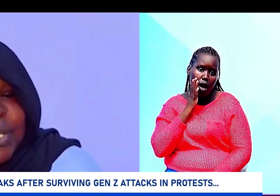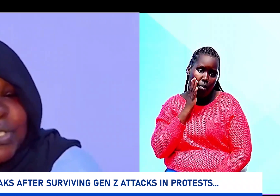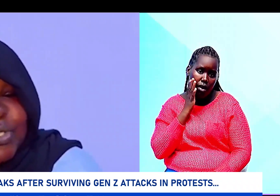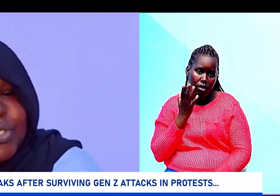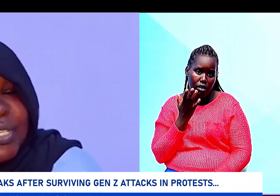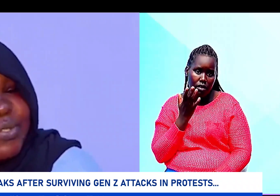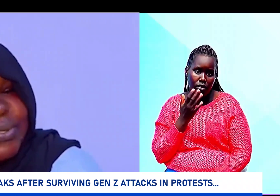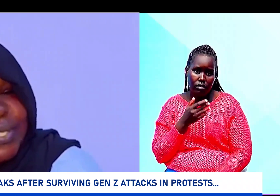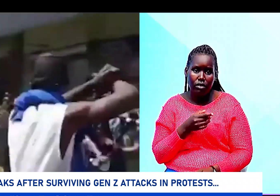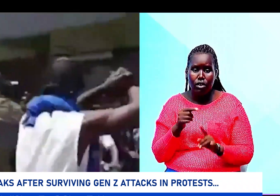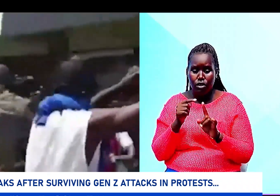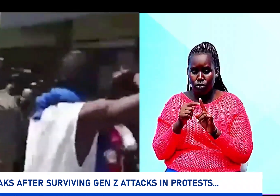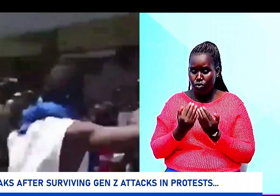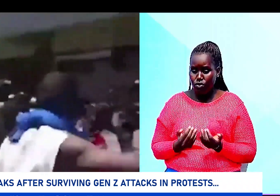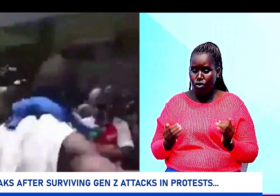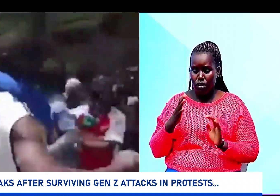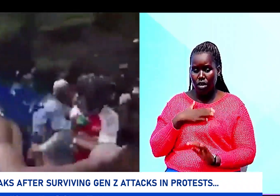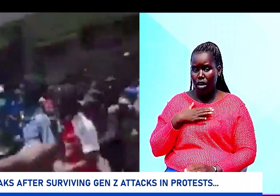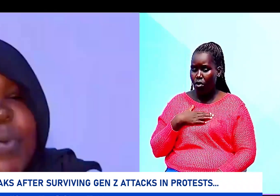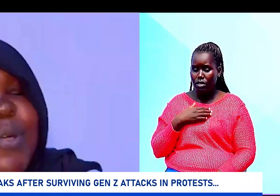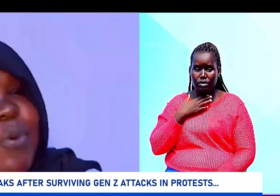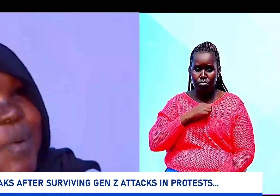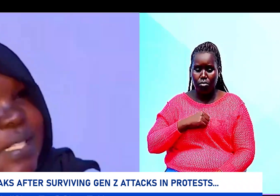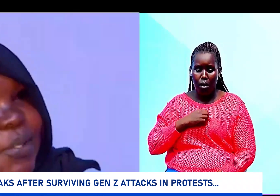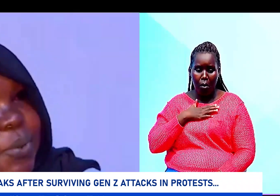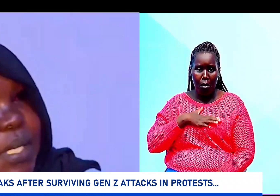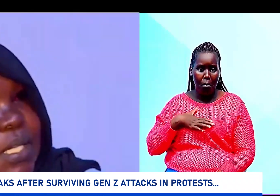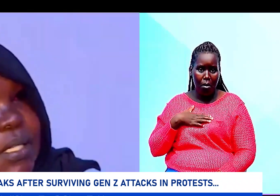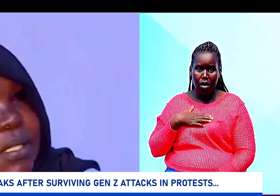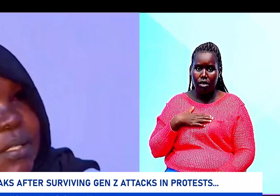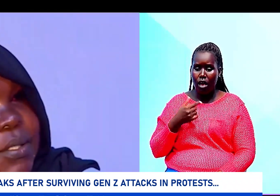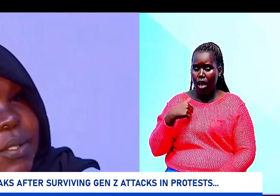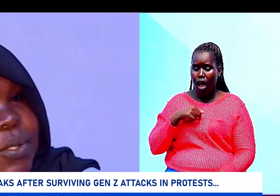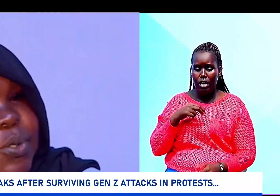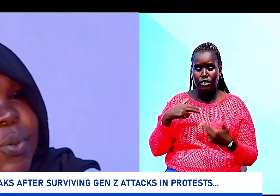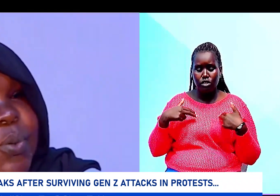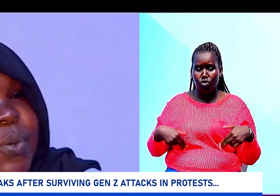our children. Don't." We are humans as well, so